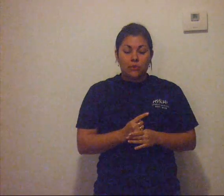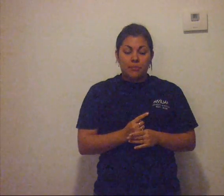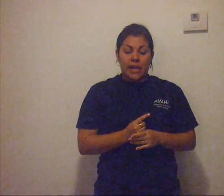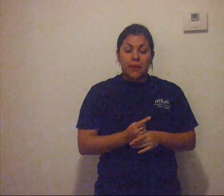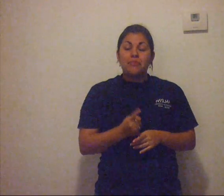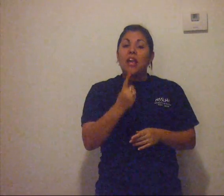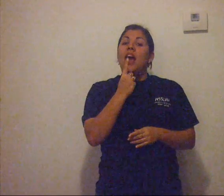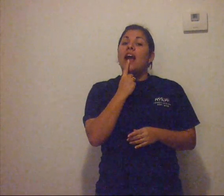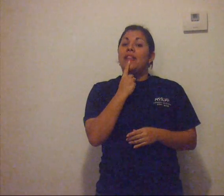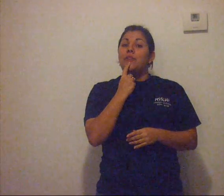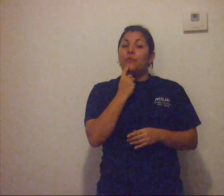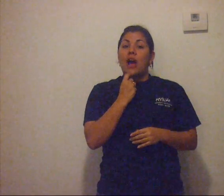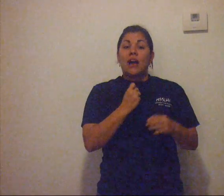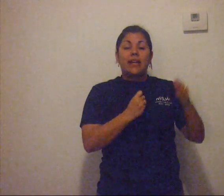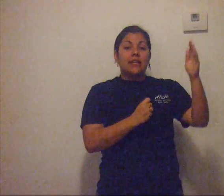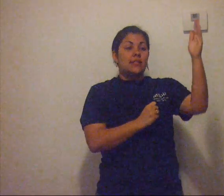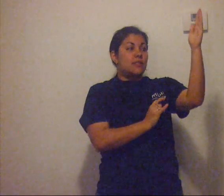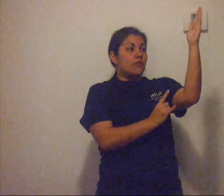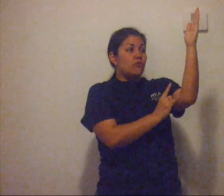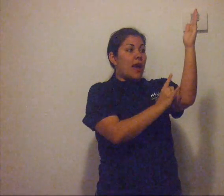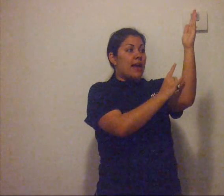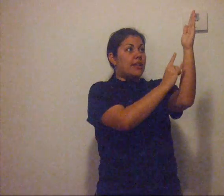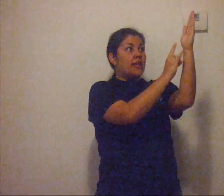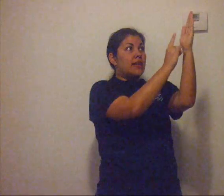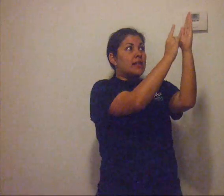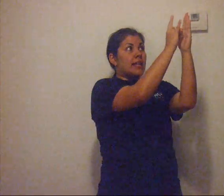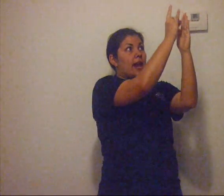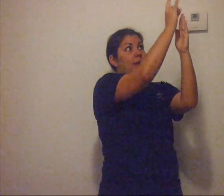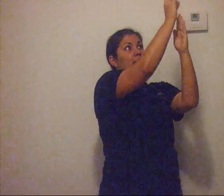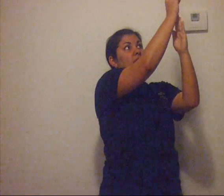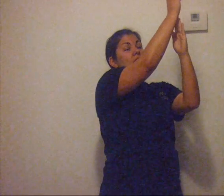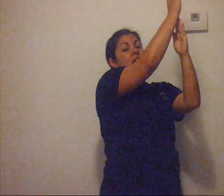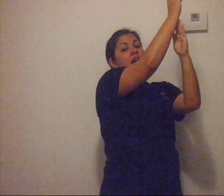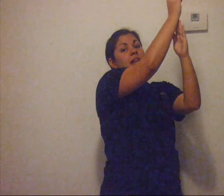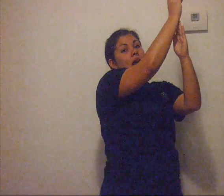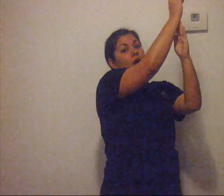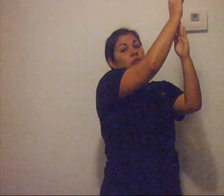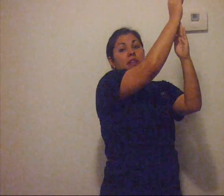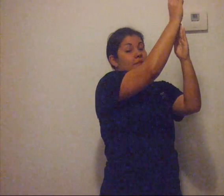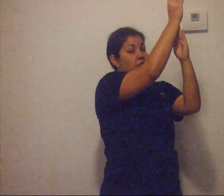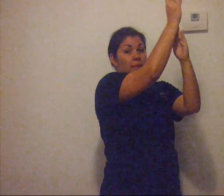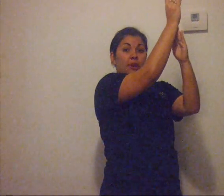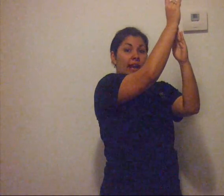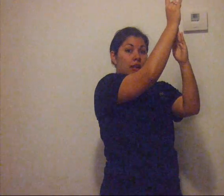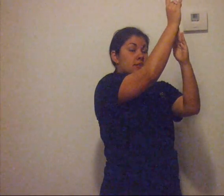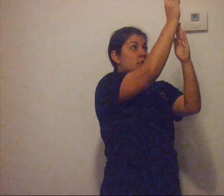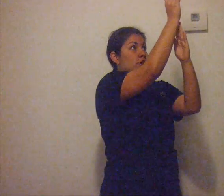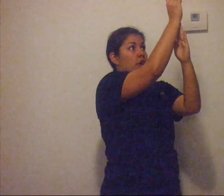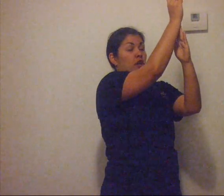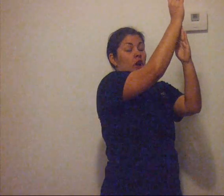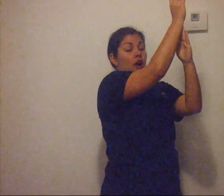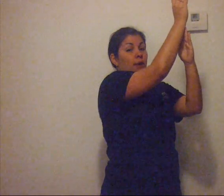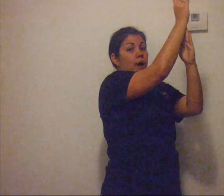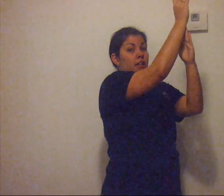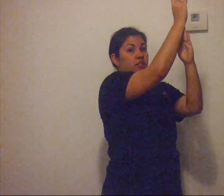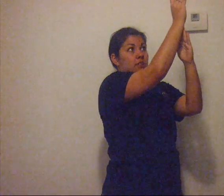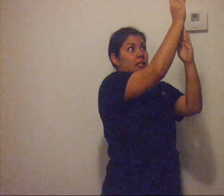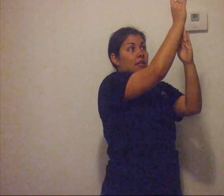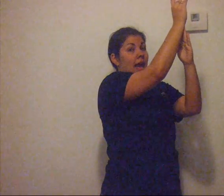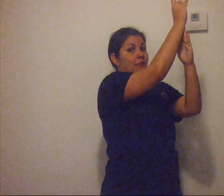would be, and the rocket's red glare. Now, never drop your hands, so you're already body shifted to the